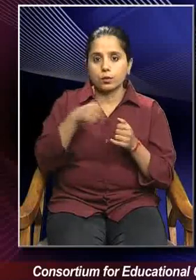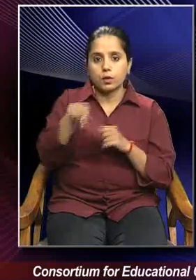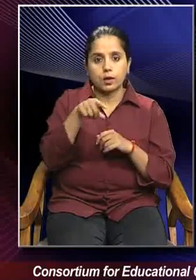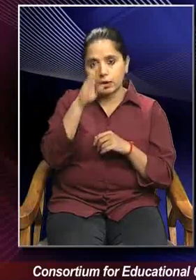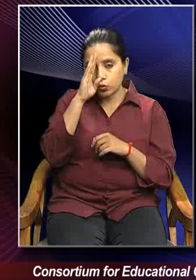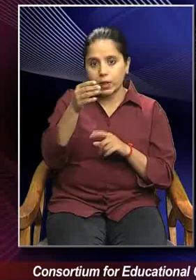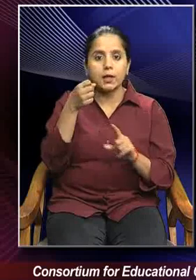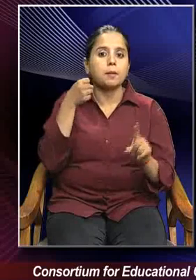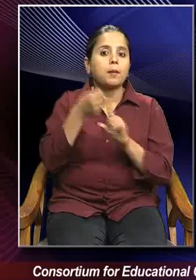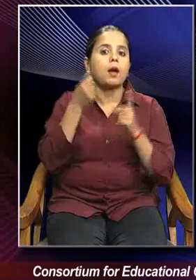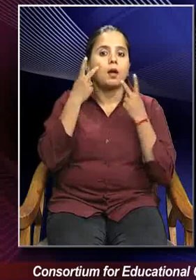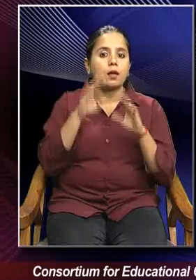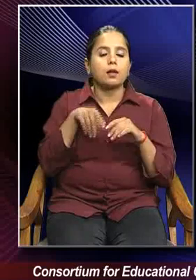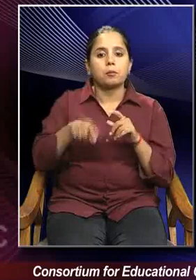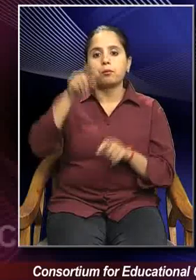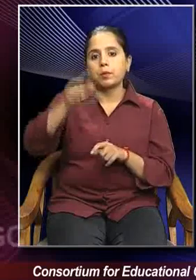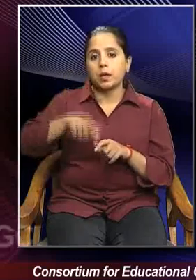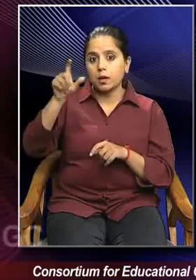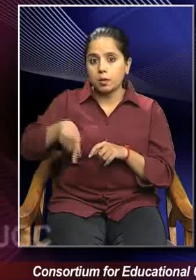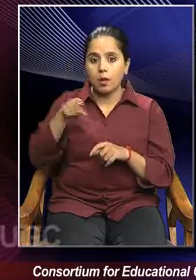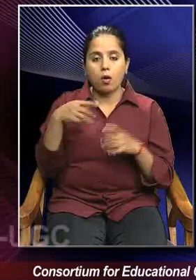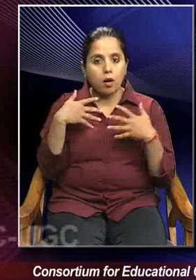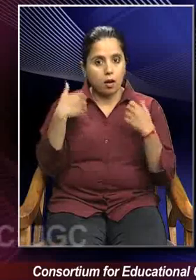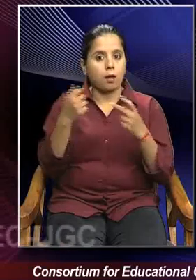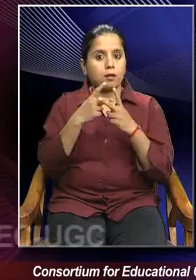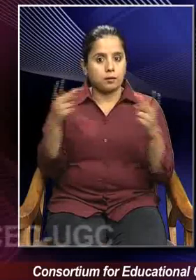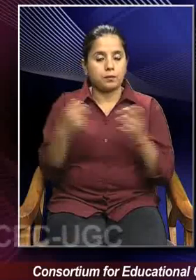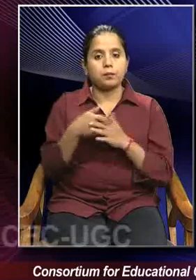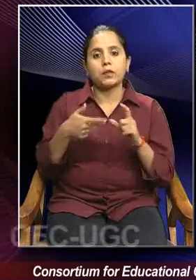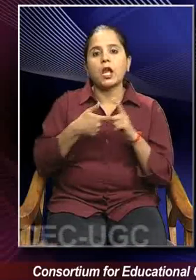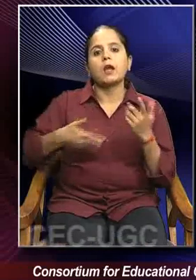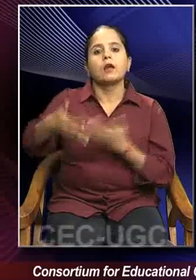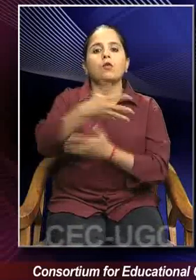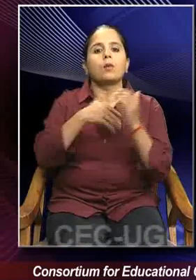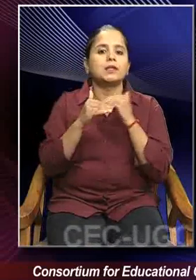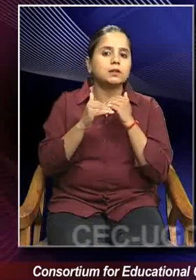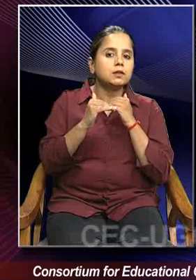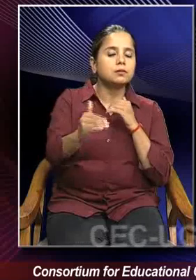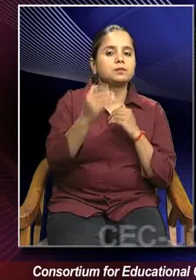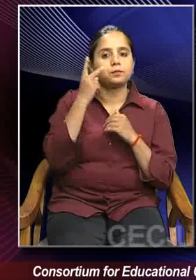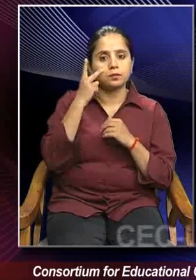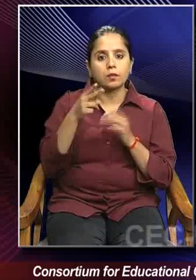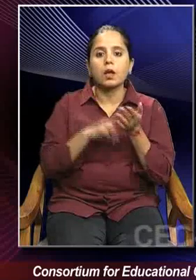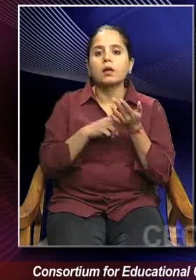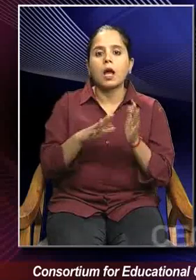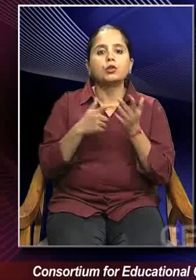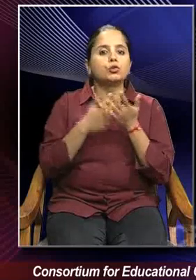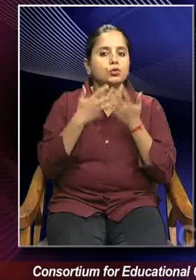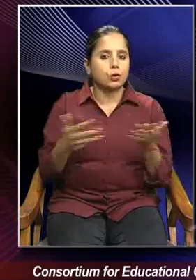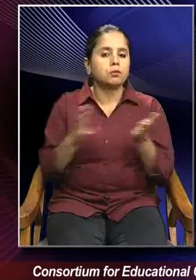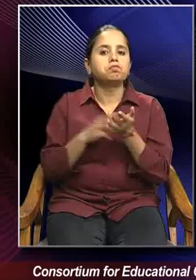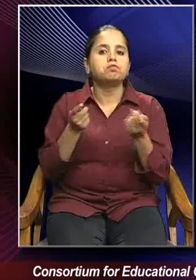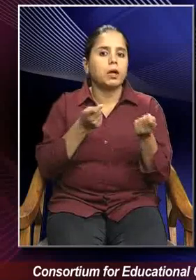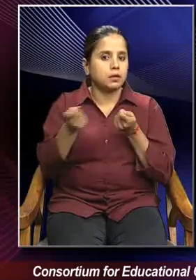direct impact on the people's well-being. So, environmental sustainability, the natural resource